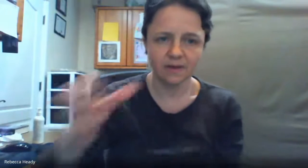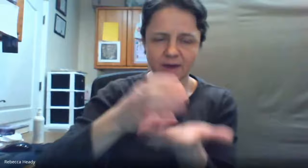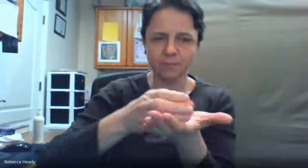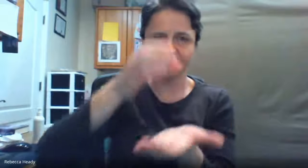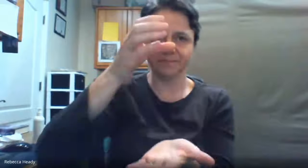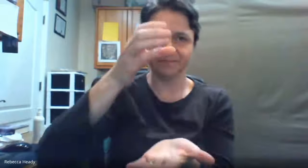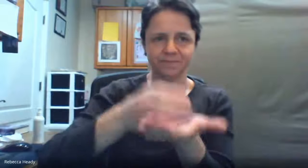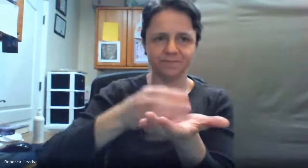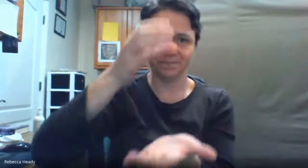Cup.